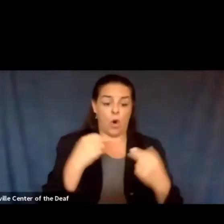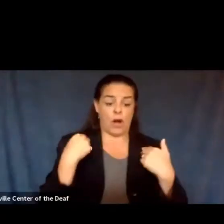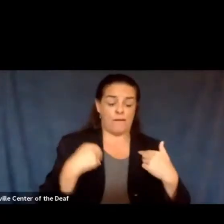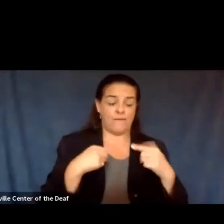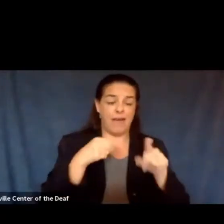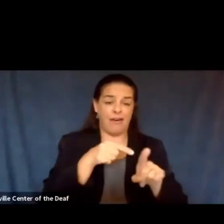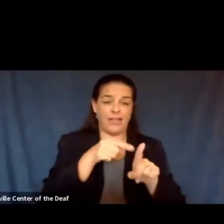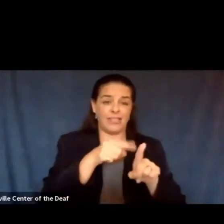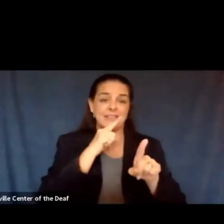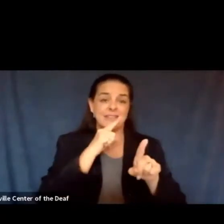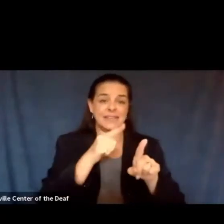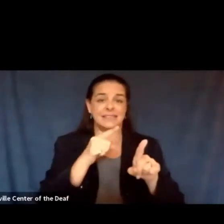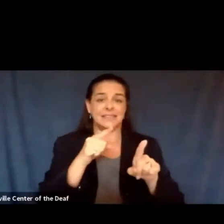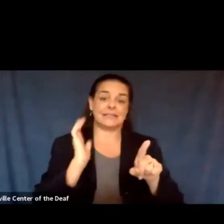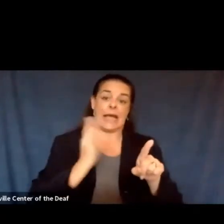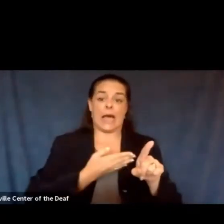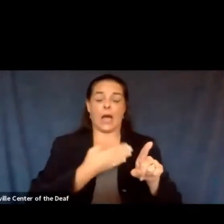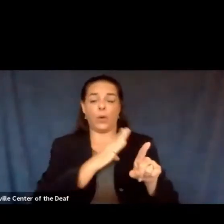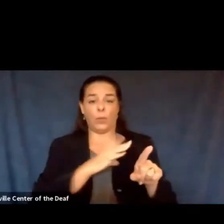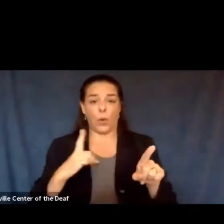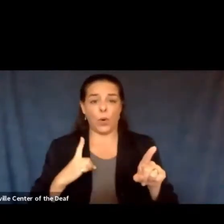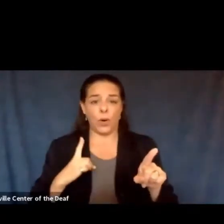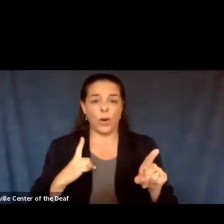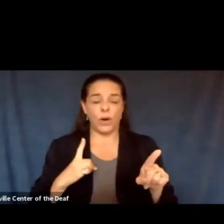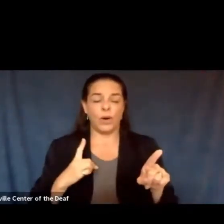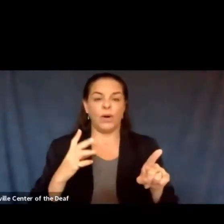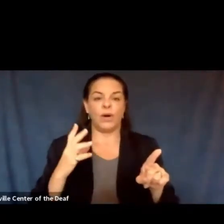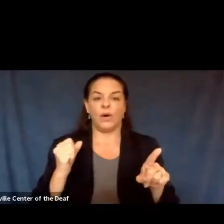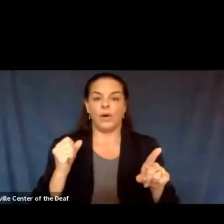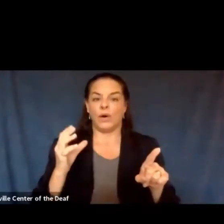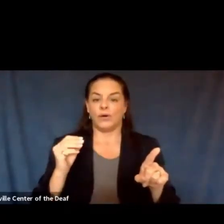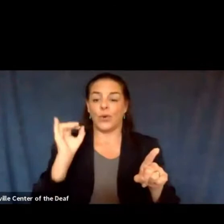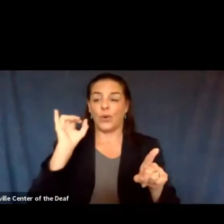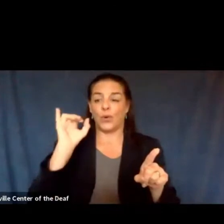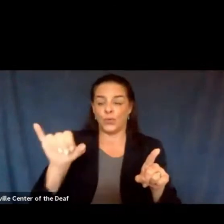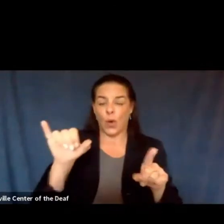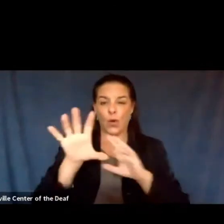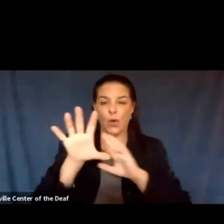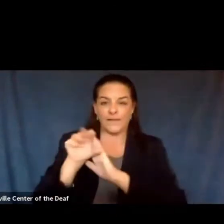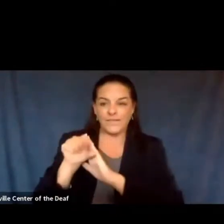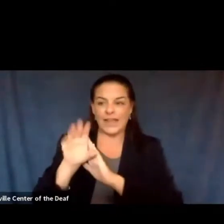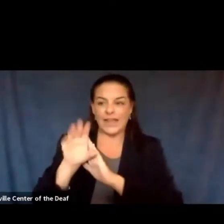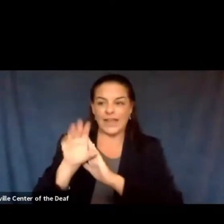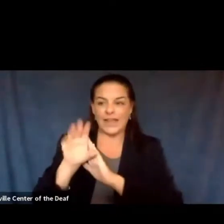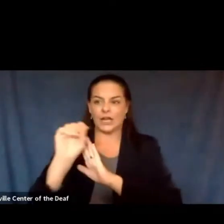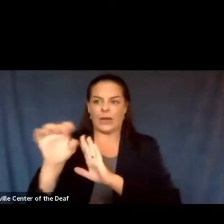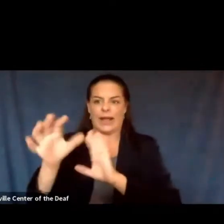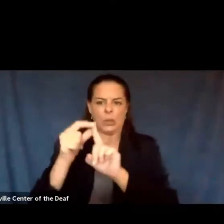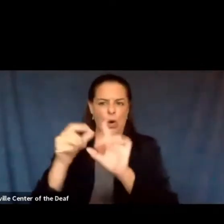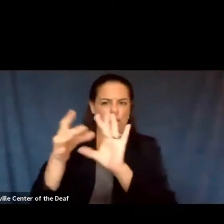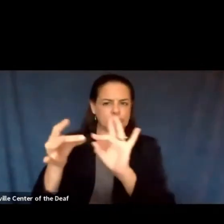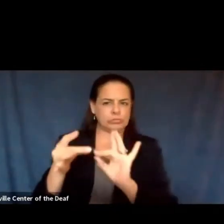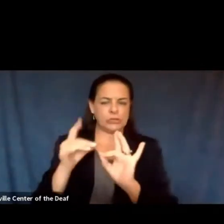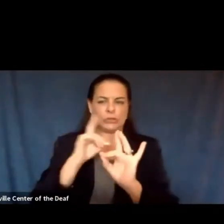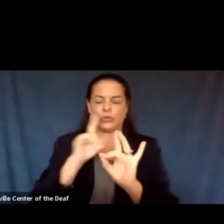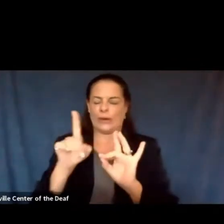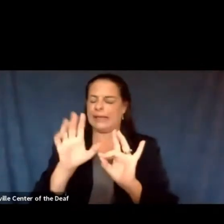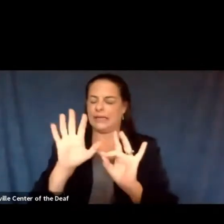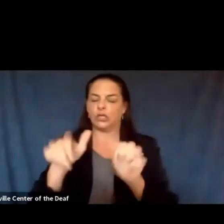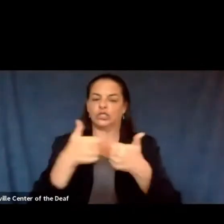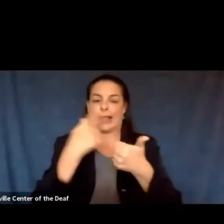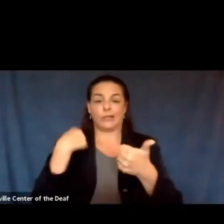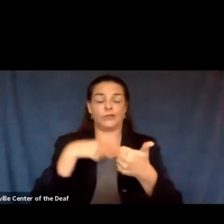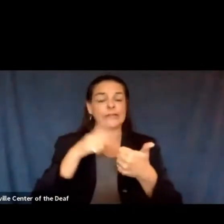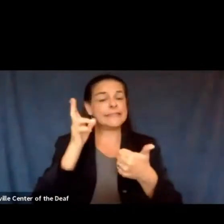our board, and so those images and the words that were used really were challenging for us to